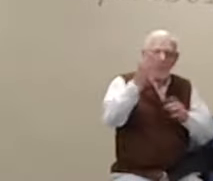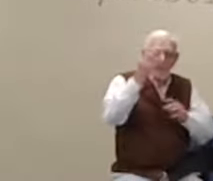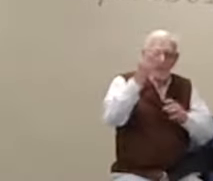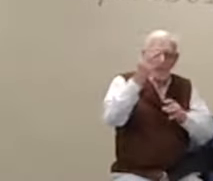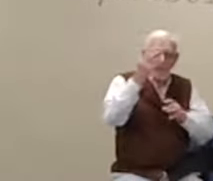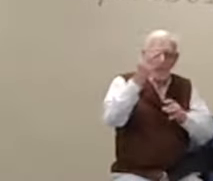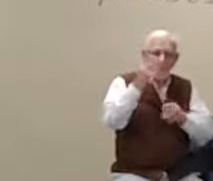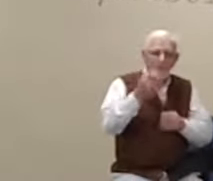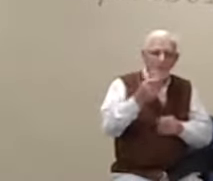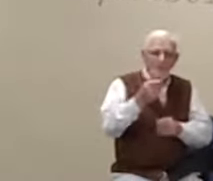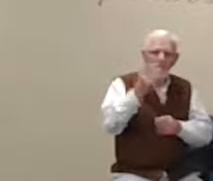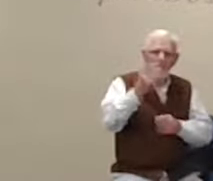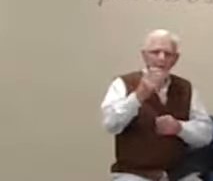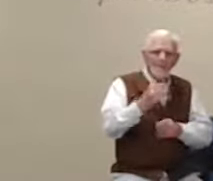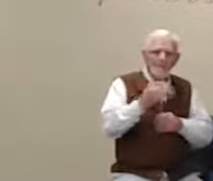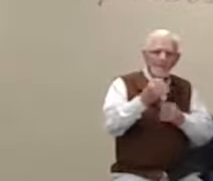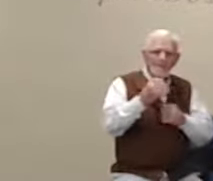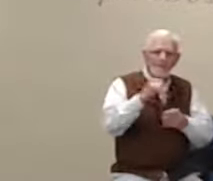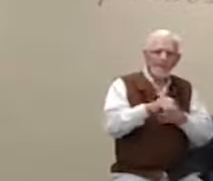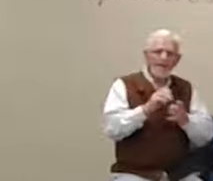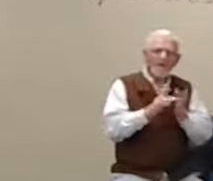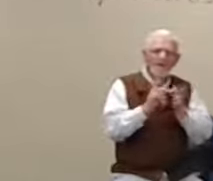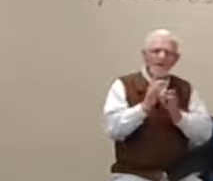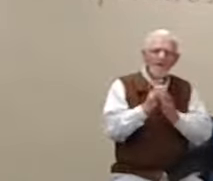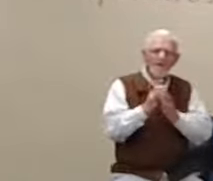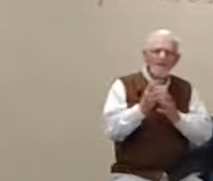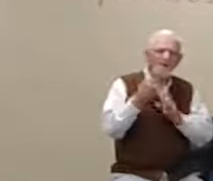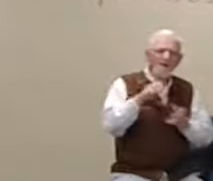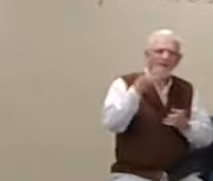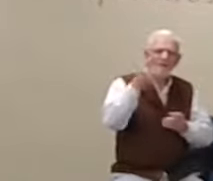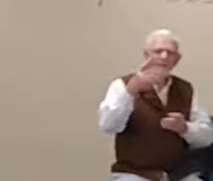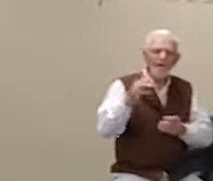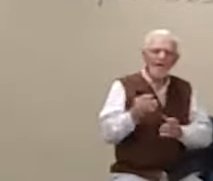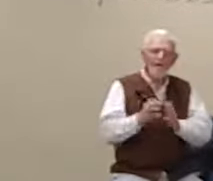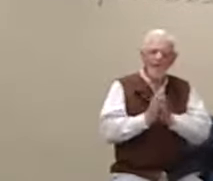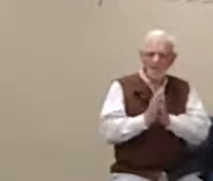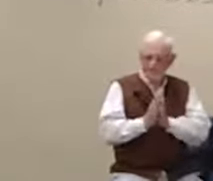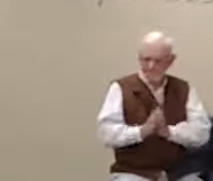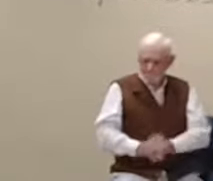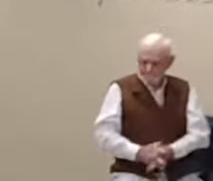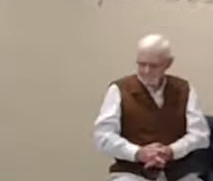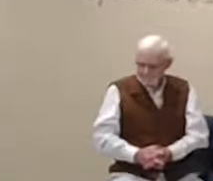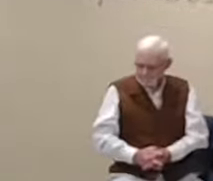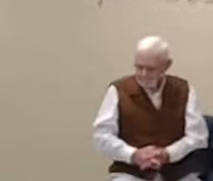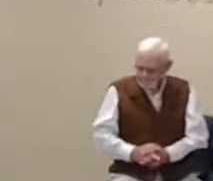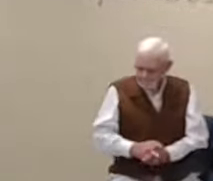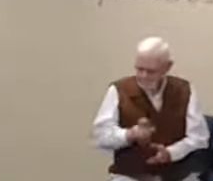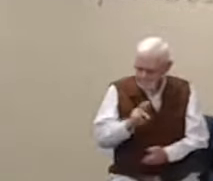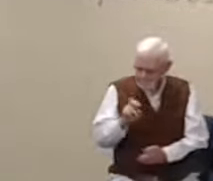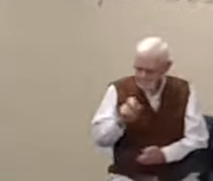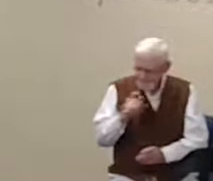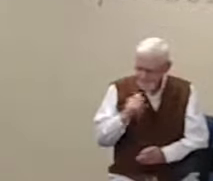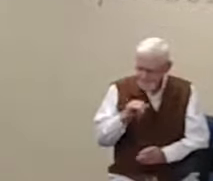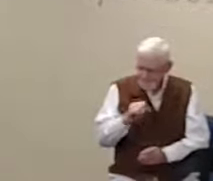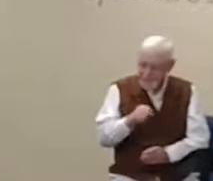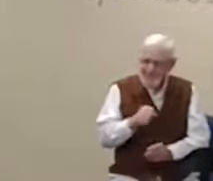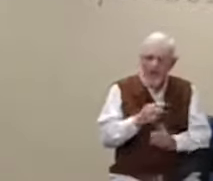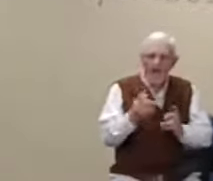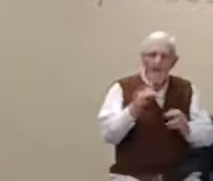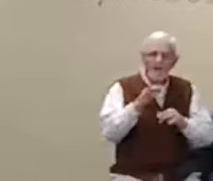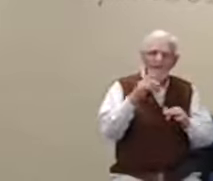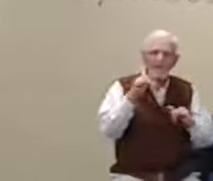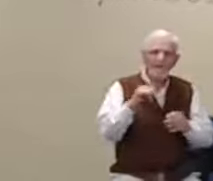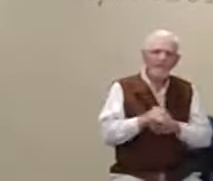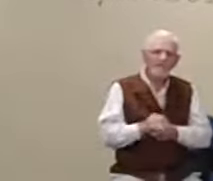knowing that Jesus Christ died for them. Amen? He really is. And the glory which